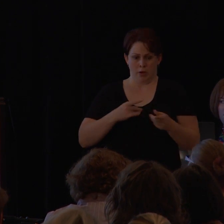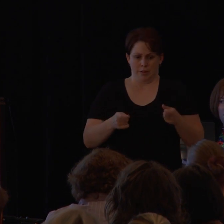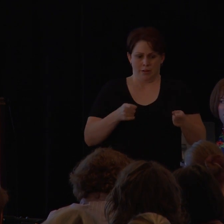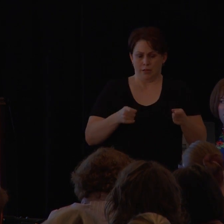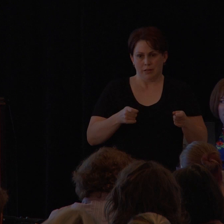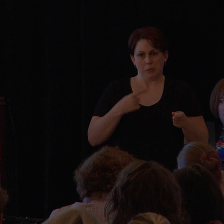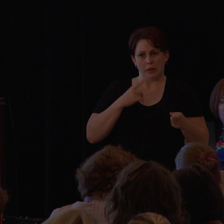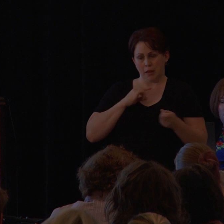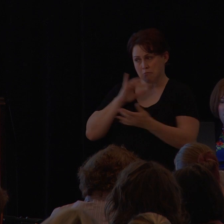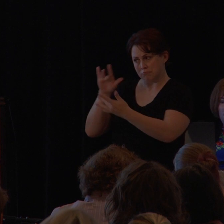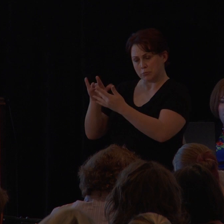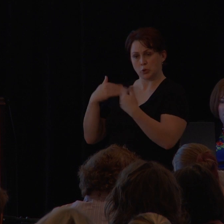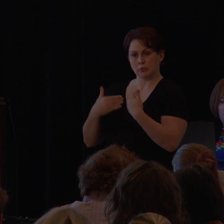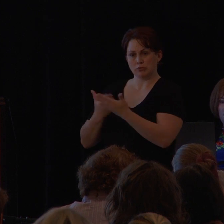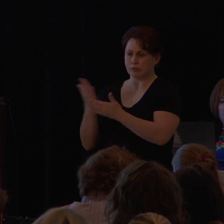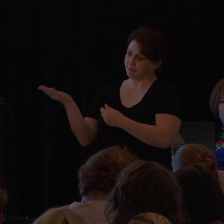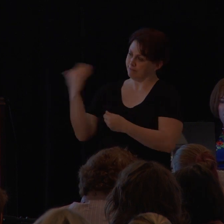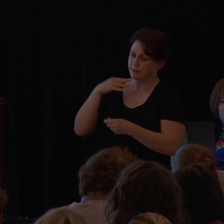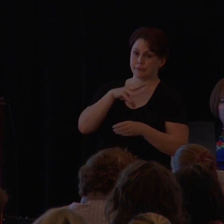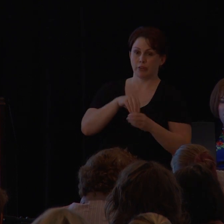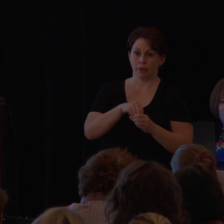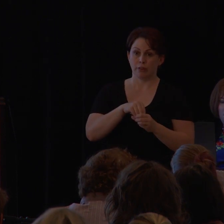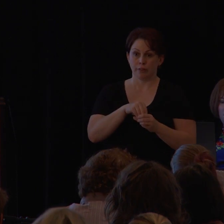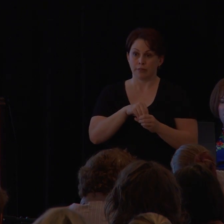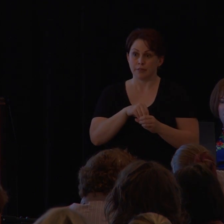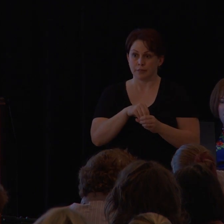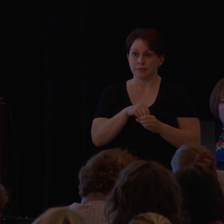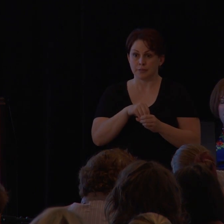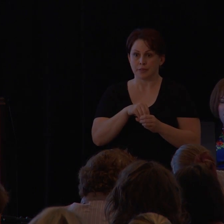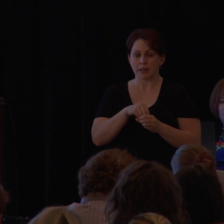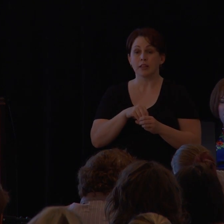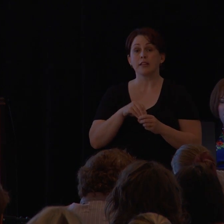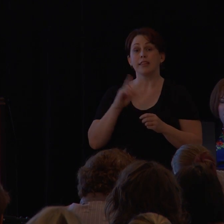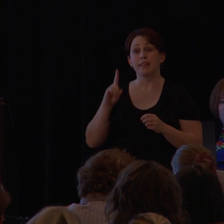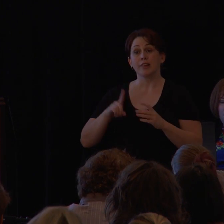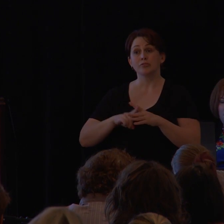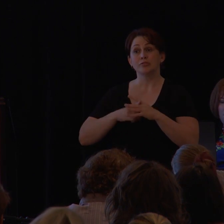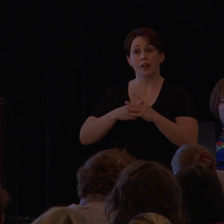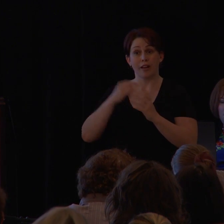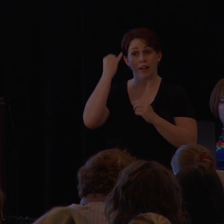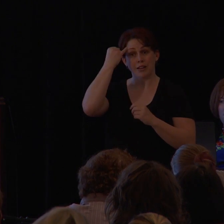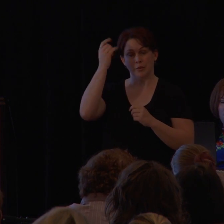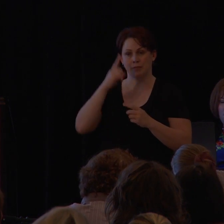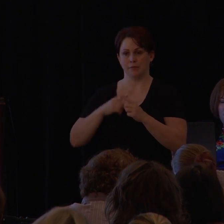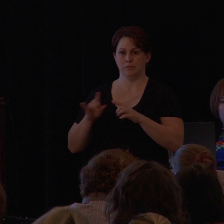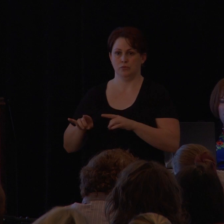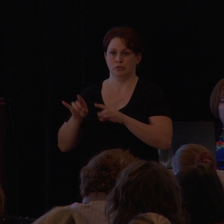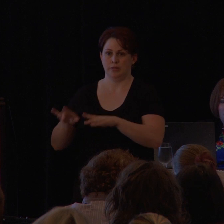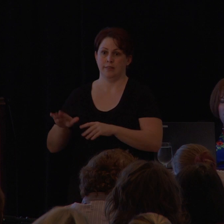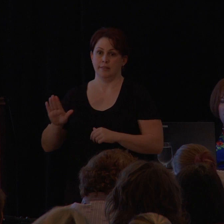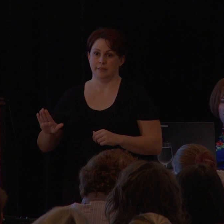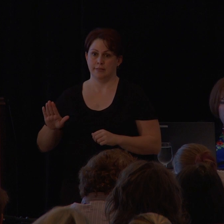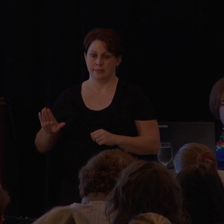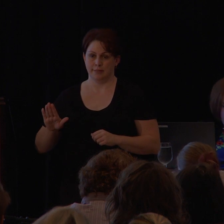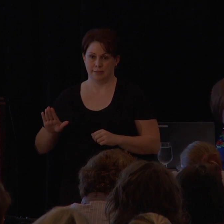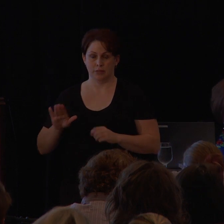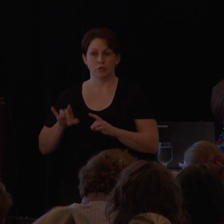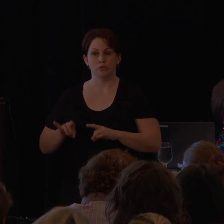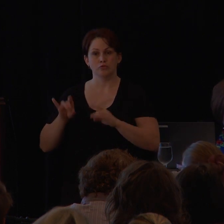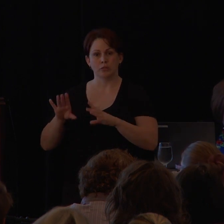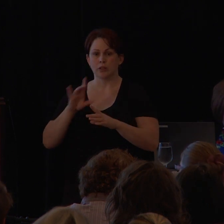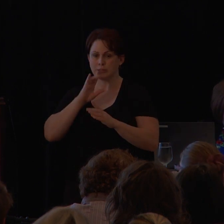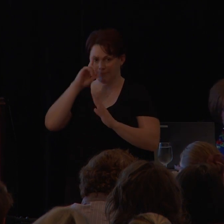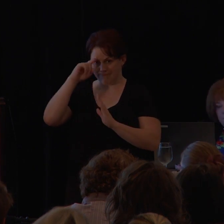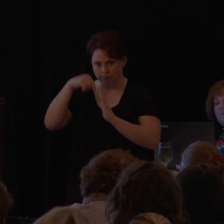But that's something that was pioneered to some extent in Australia. Australia's done a lot of studies on bullying and